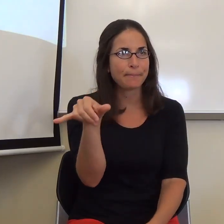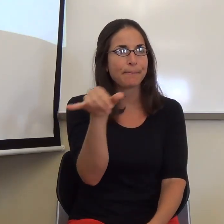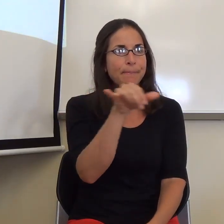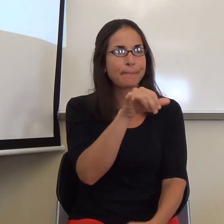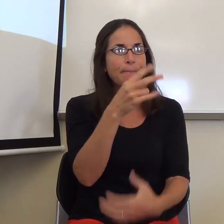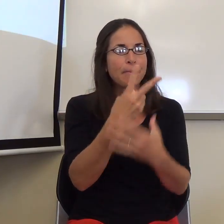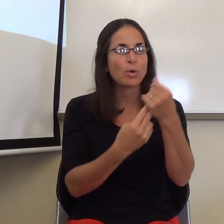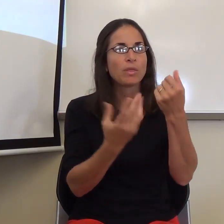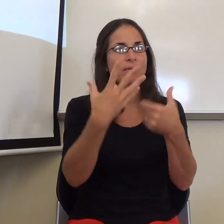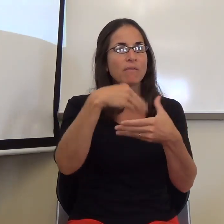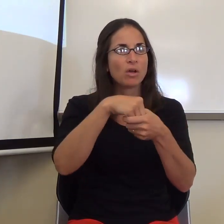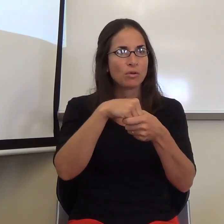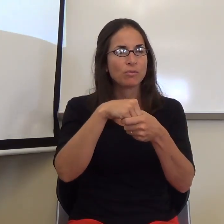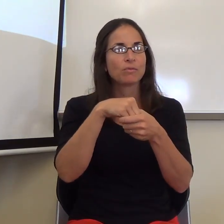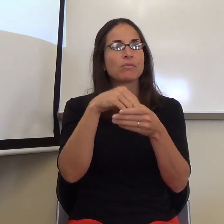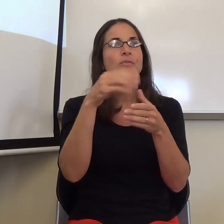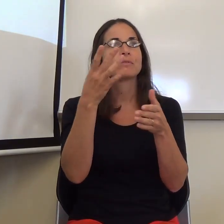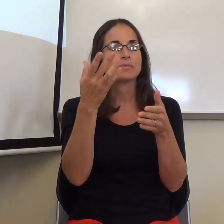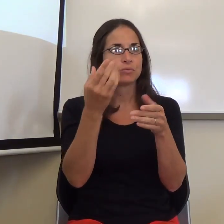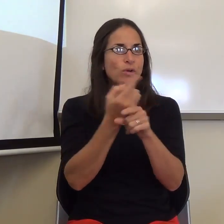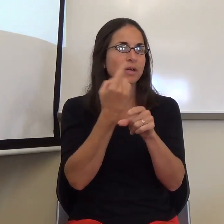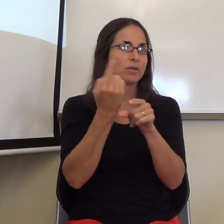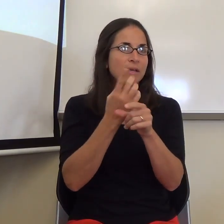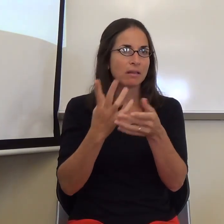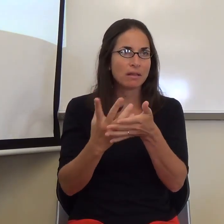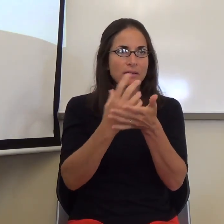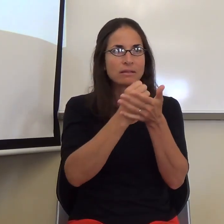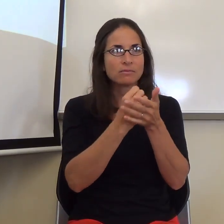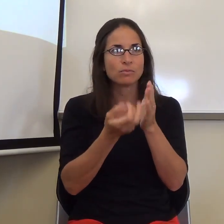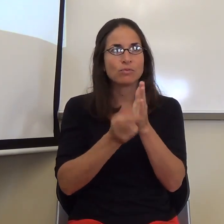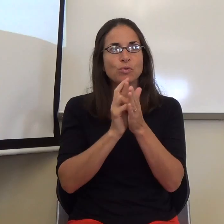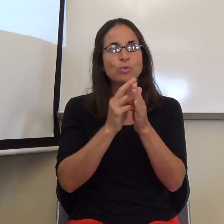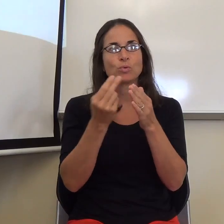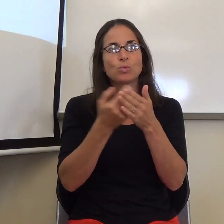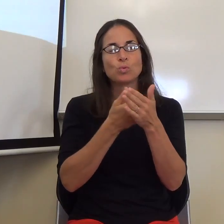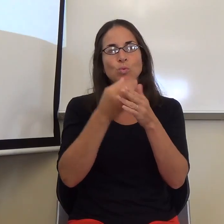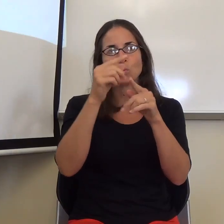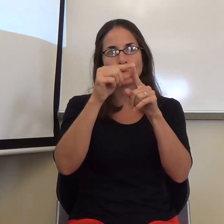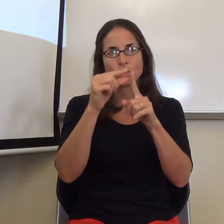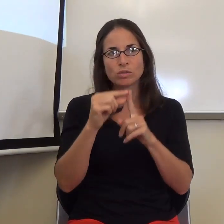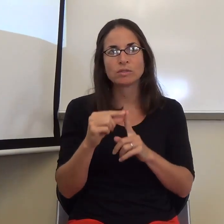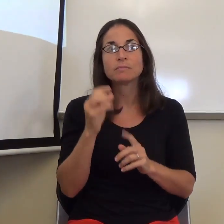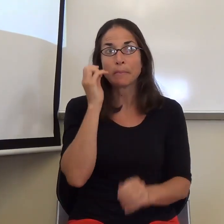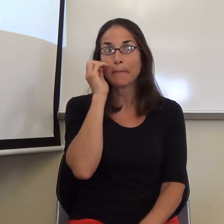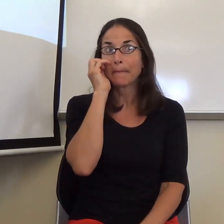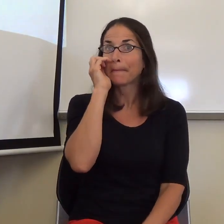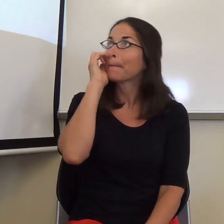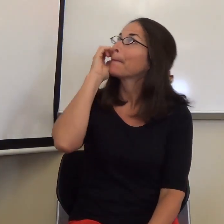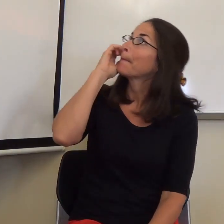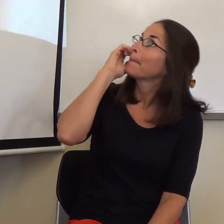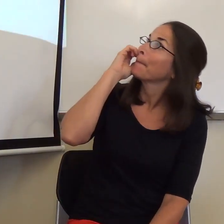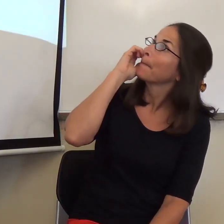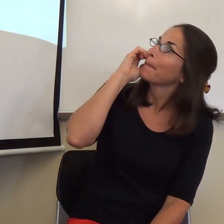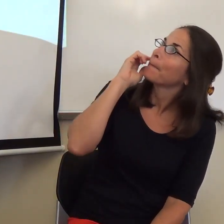them involve regularly collecting and reviewing new words. Okay? So this is saying they're the